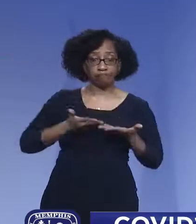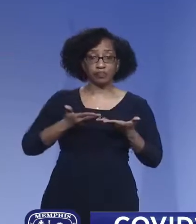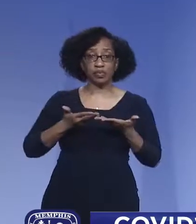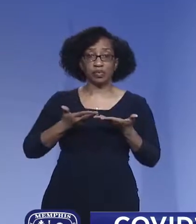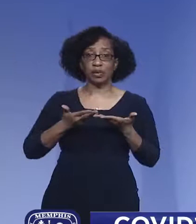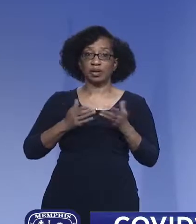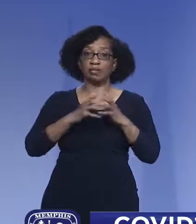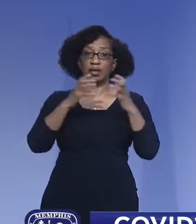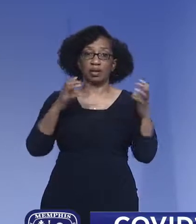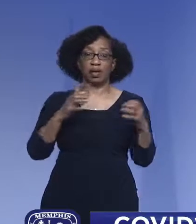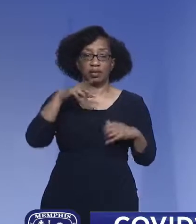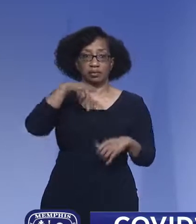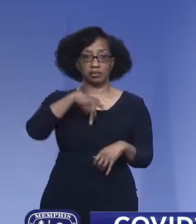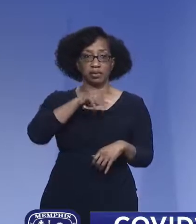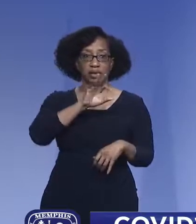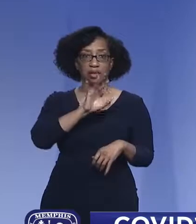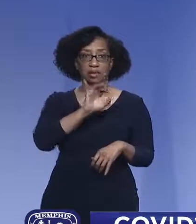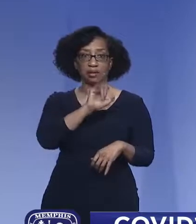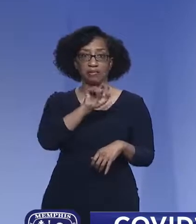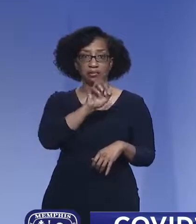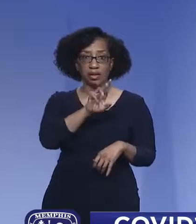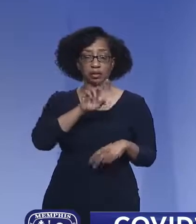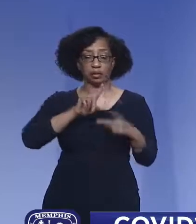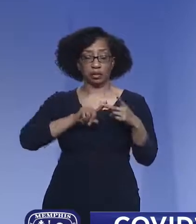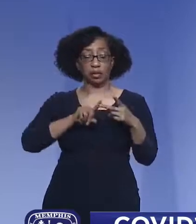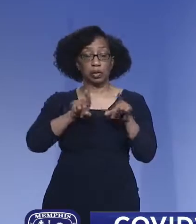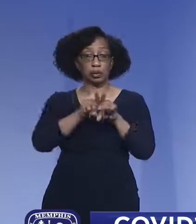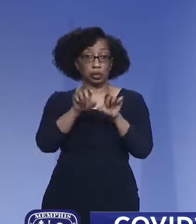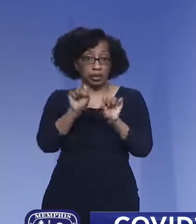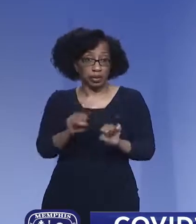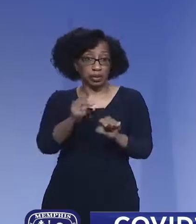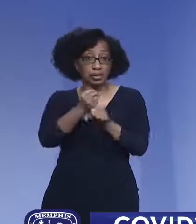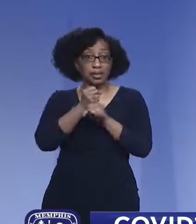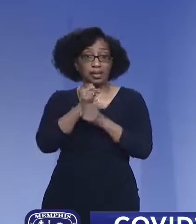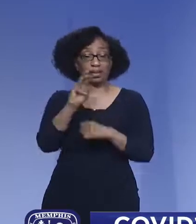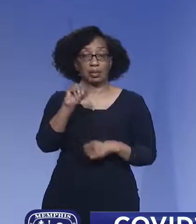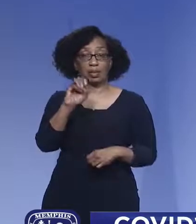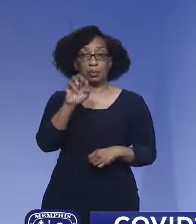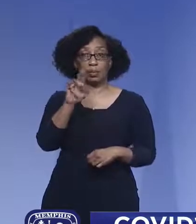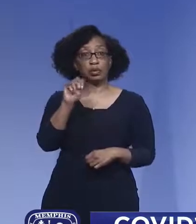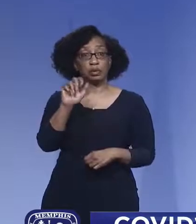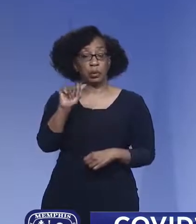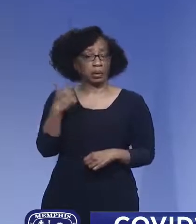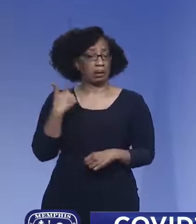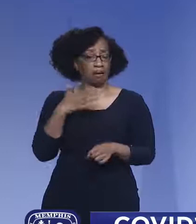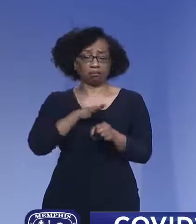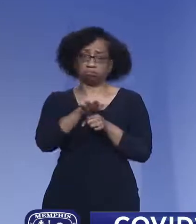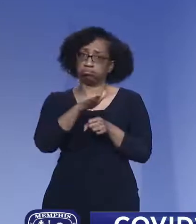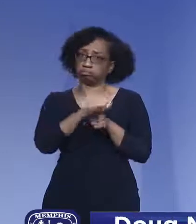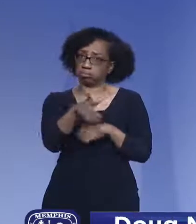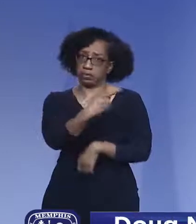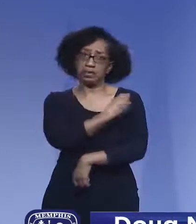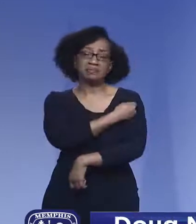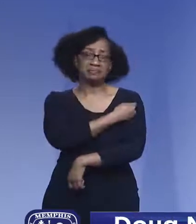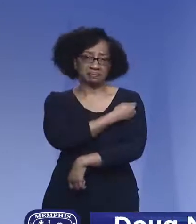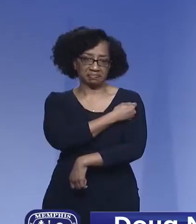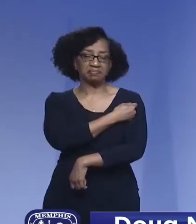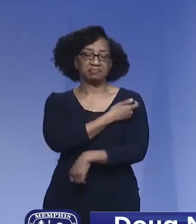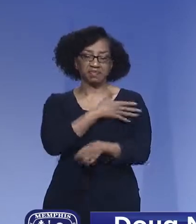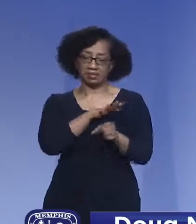of Pfizer available. We can get Moderna as well. So I'm not worried about the supply of vaccine slowing us down